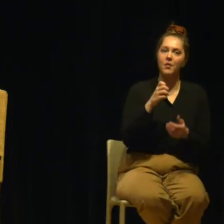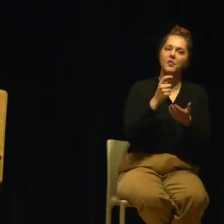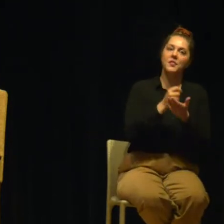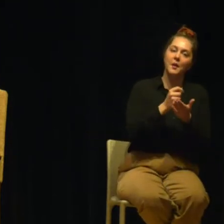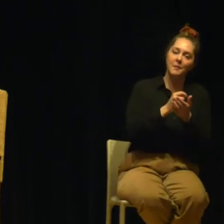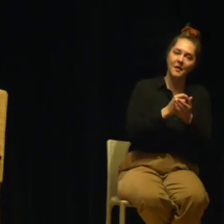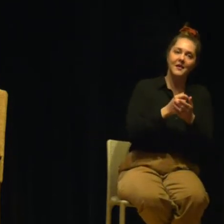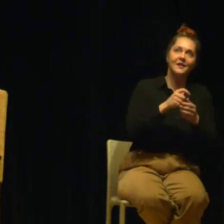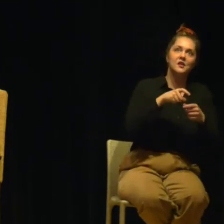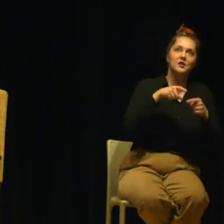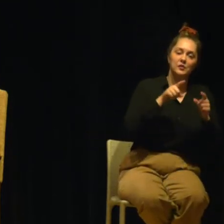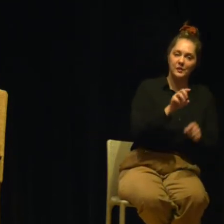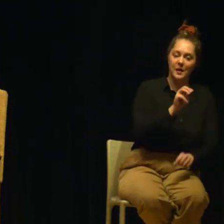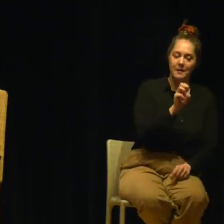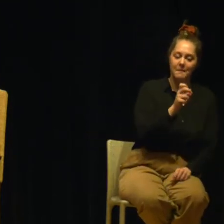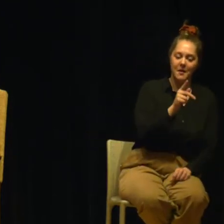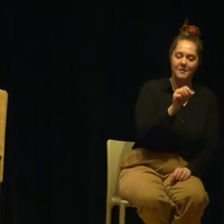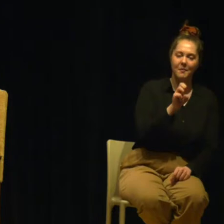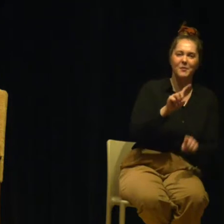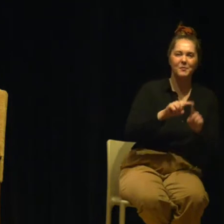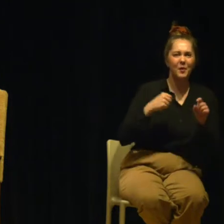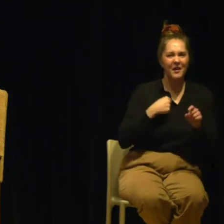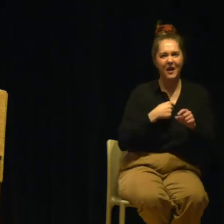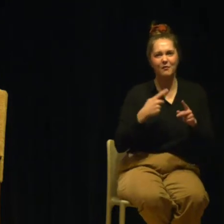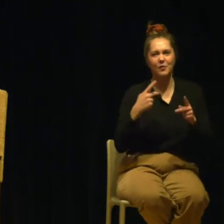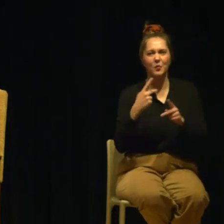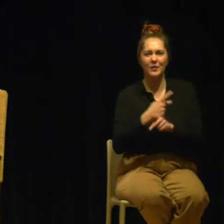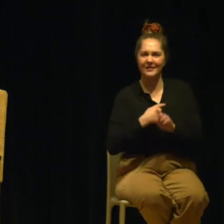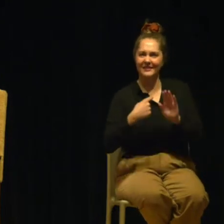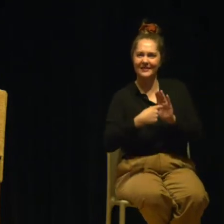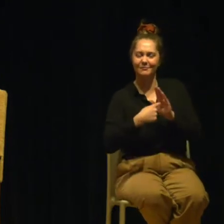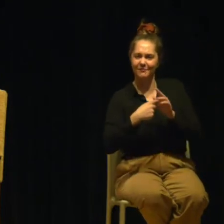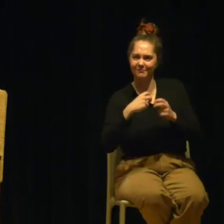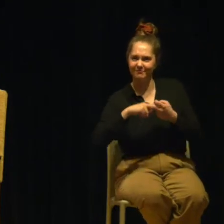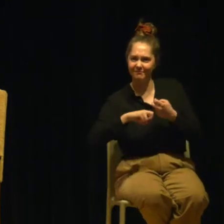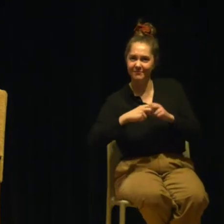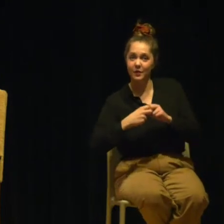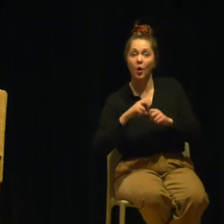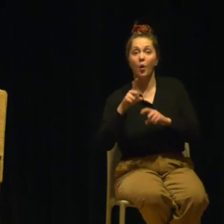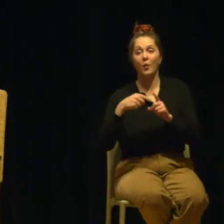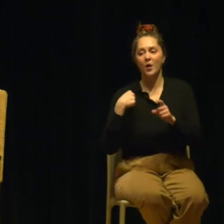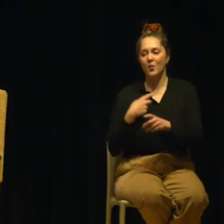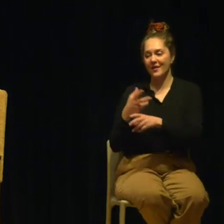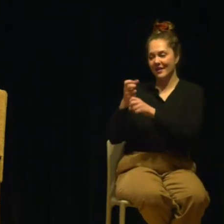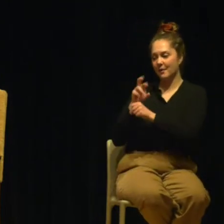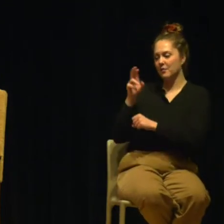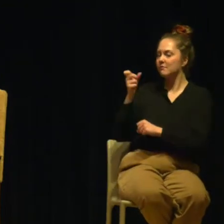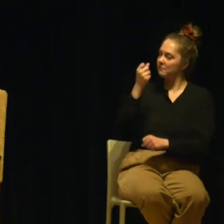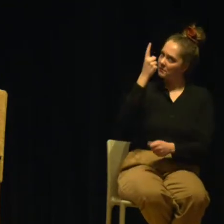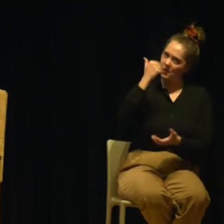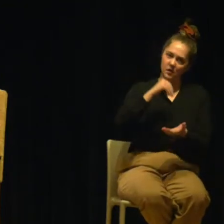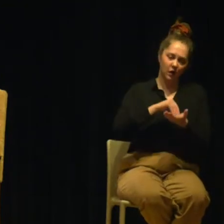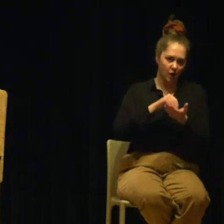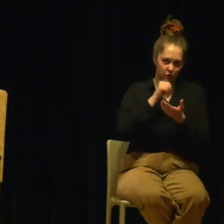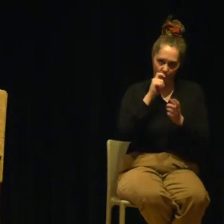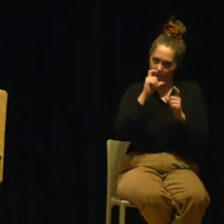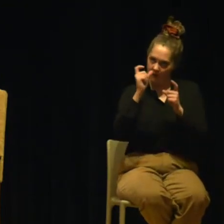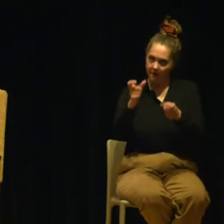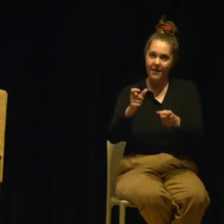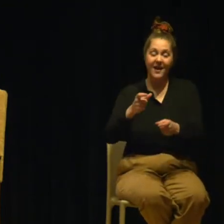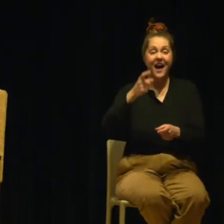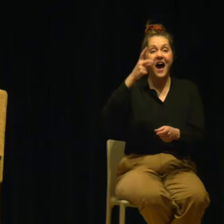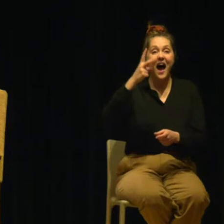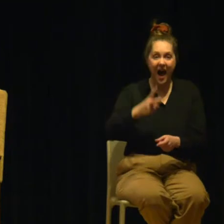symptomatic. And we, even when we get the prescription. Doctors don't give it. They're only half as likely to be prescribed even